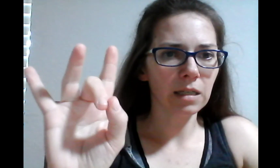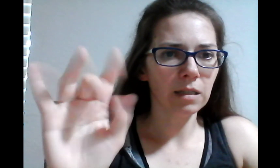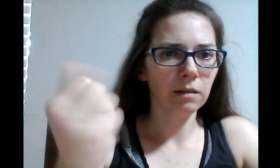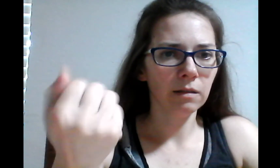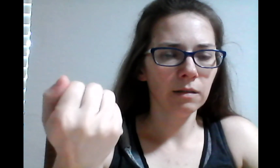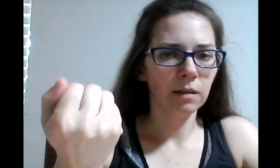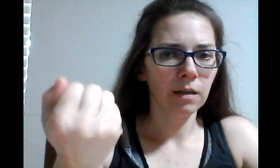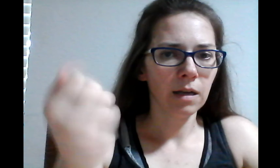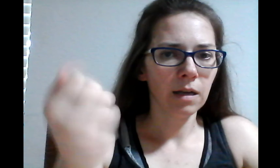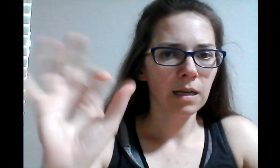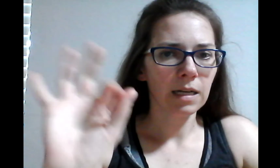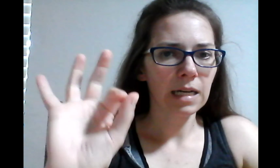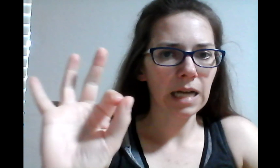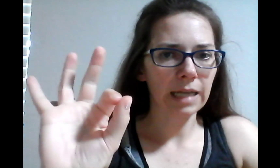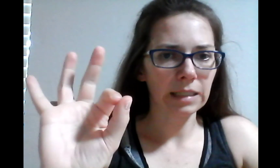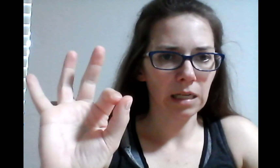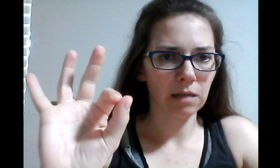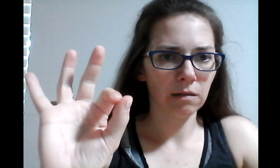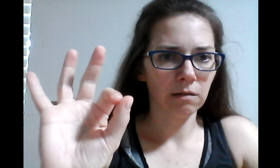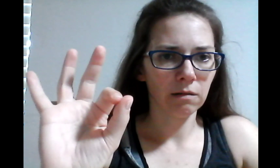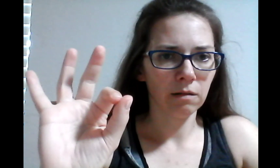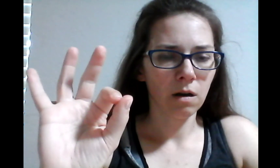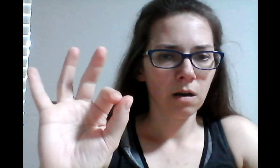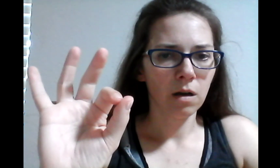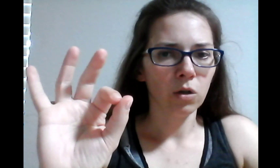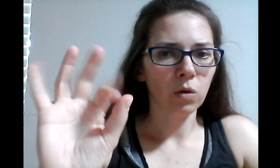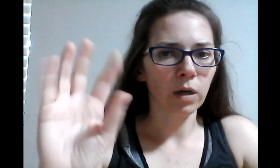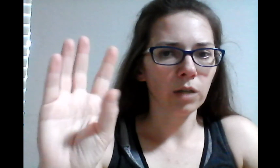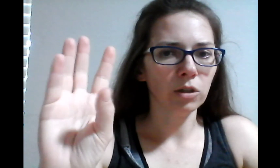18, 19. You can also do